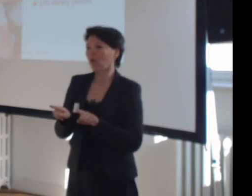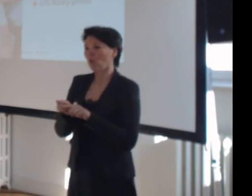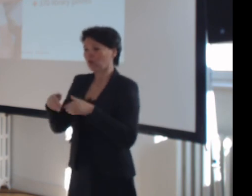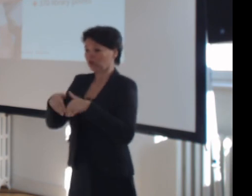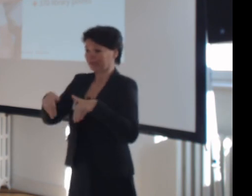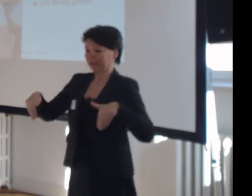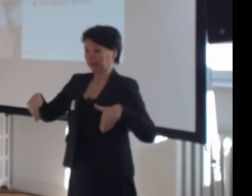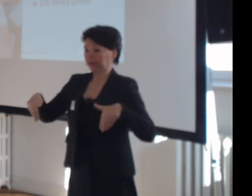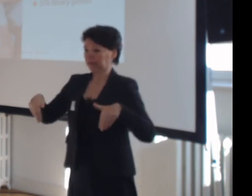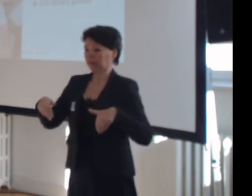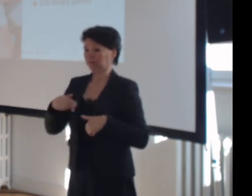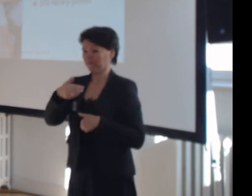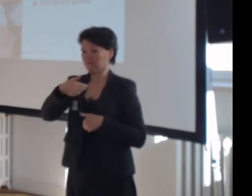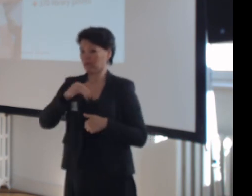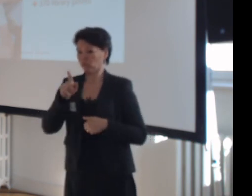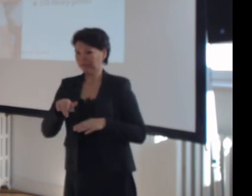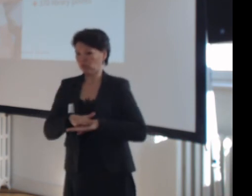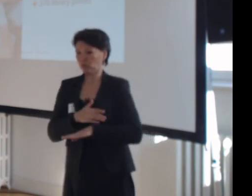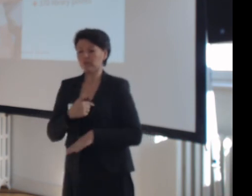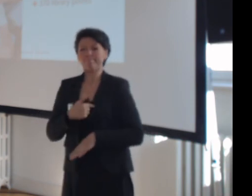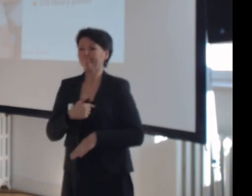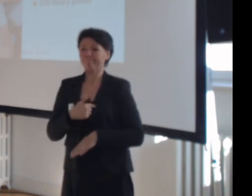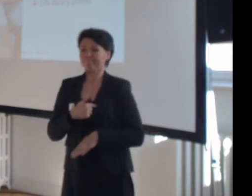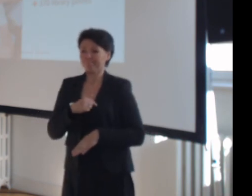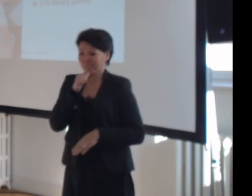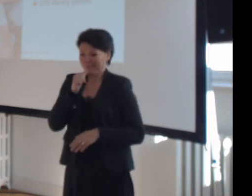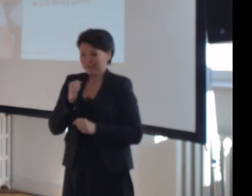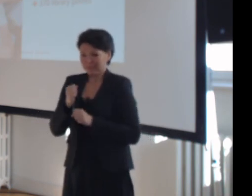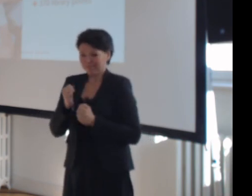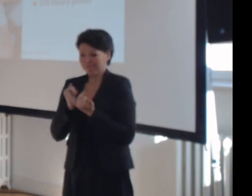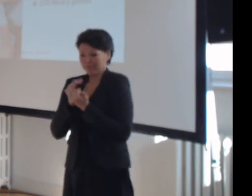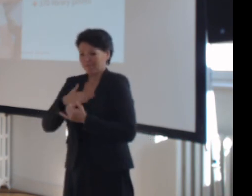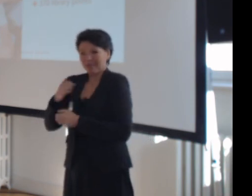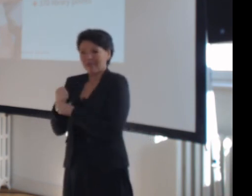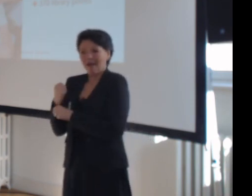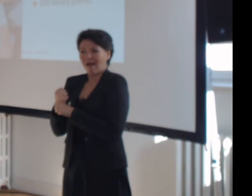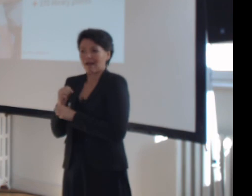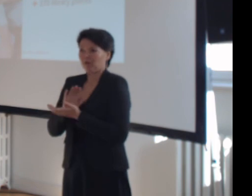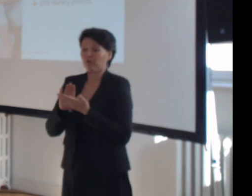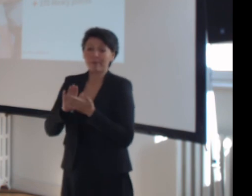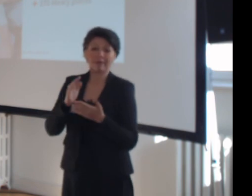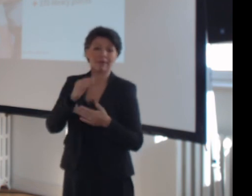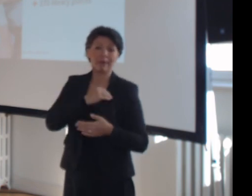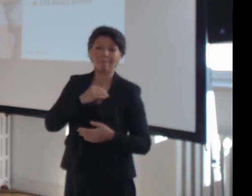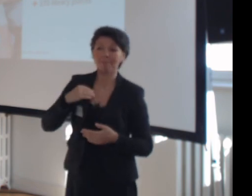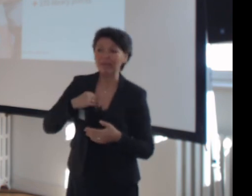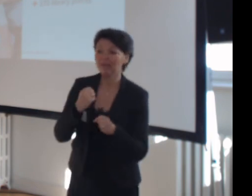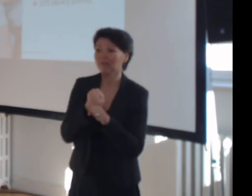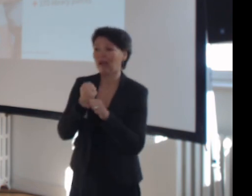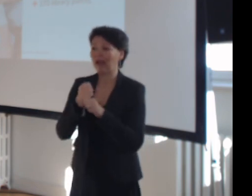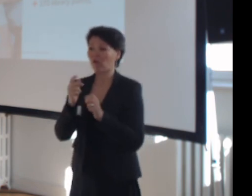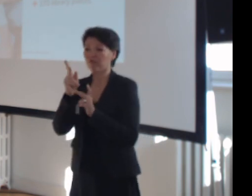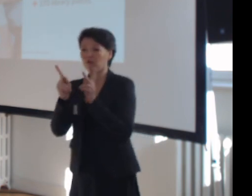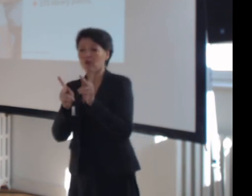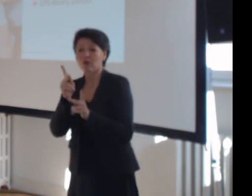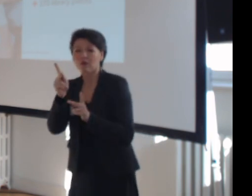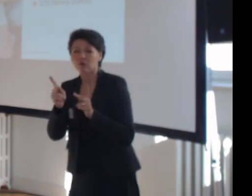perform some tasks that are not really part of your duty, such as medical tasks or some small household